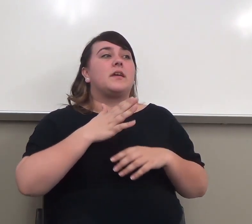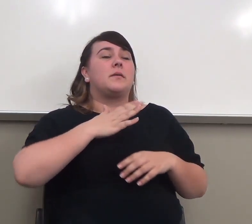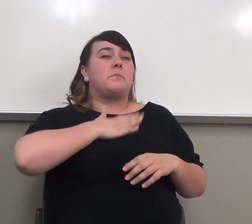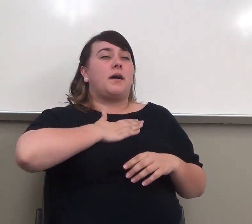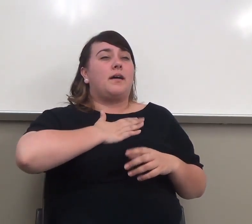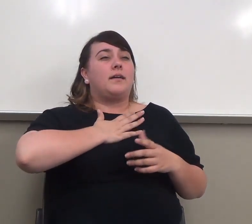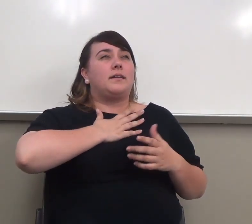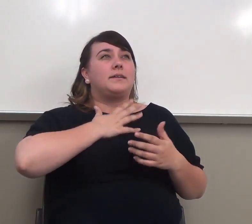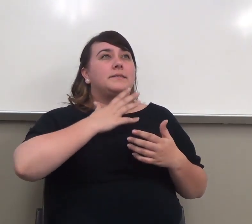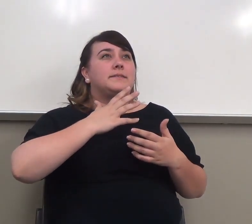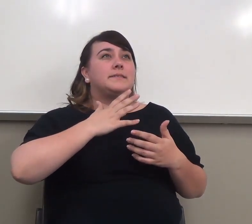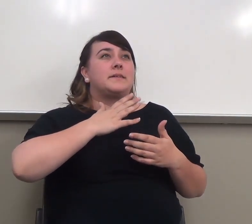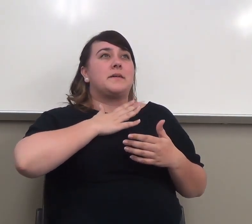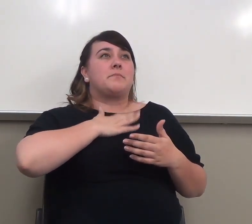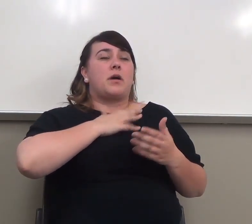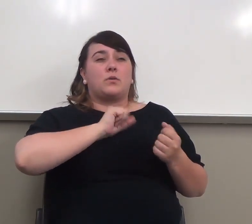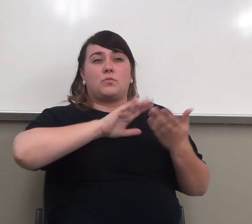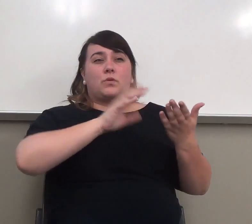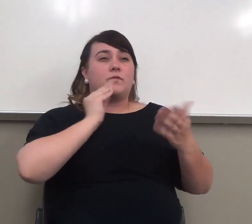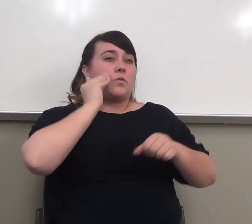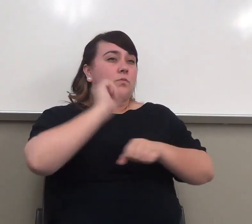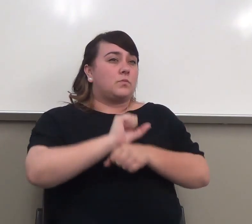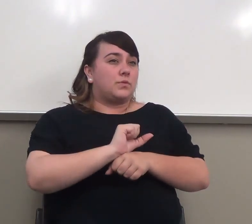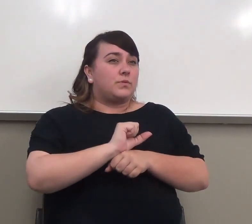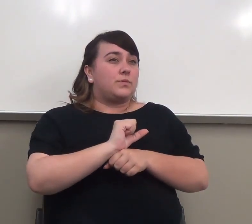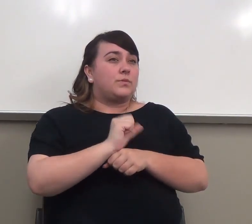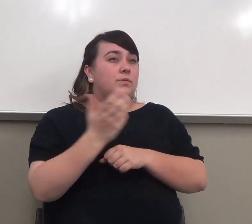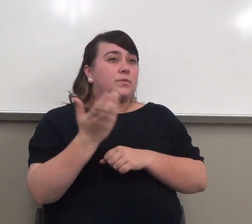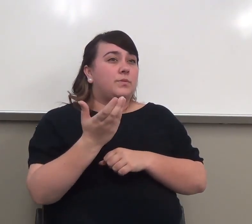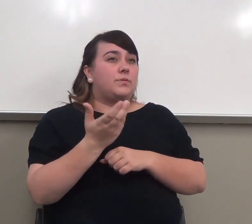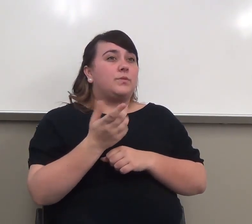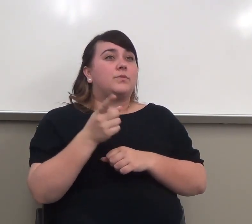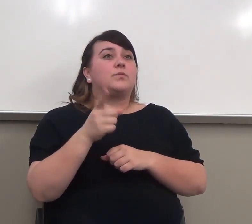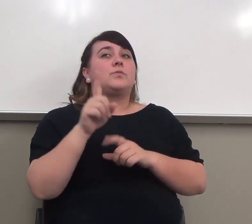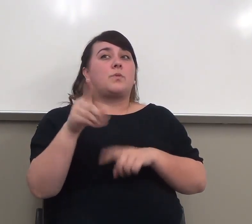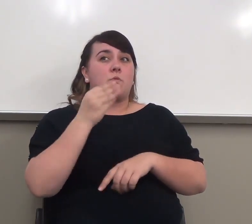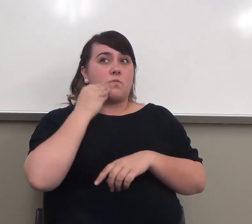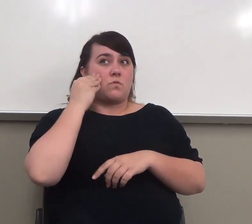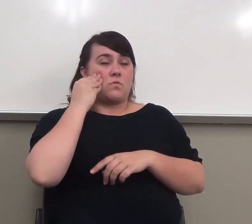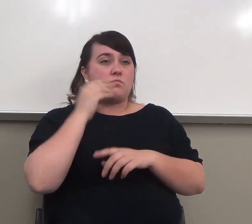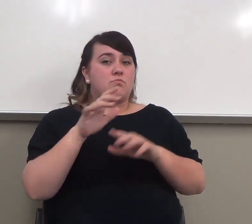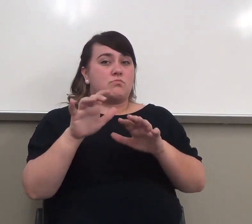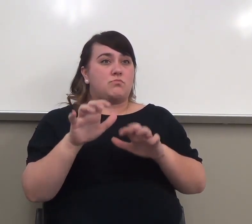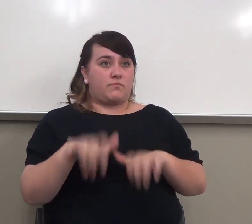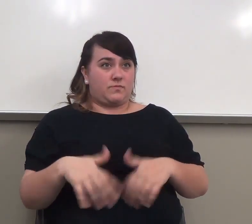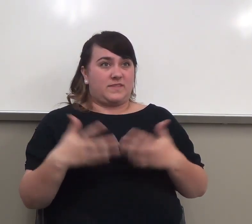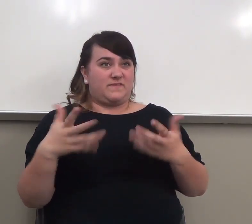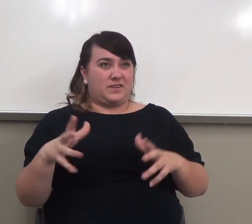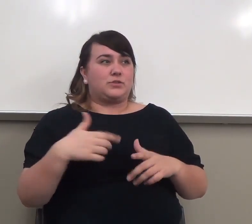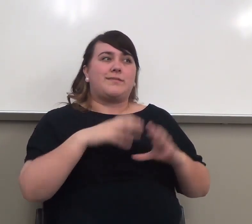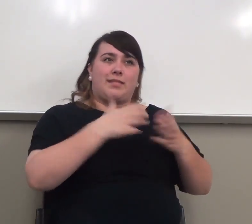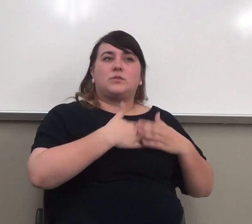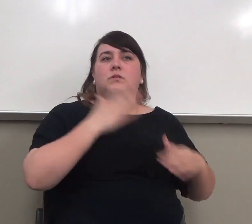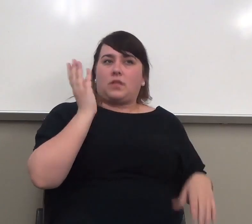online submission of homework. If you want to do that, that's fine. The only thing about